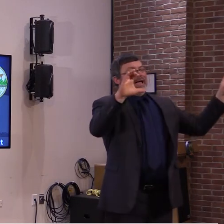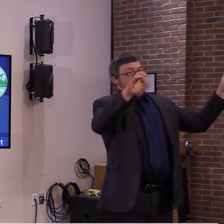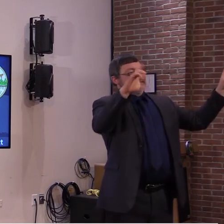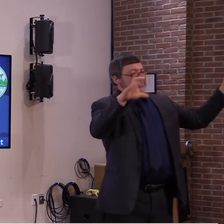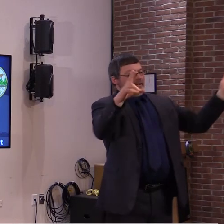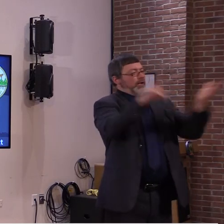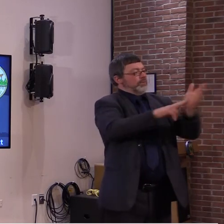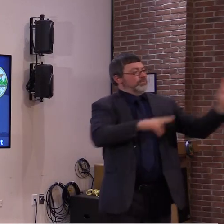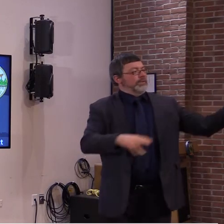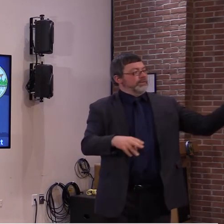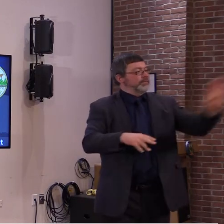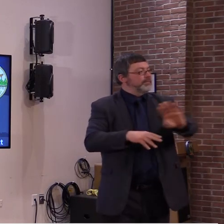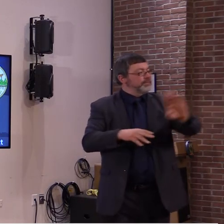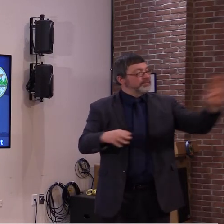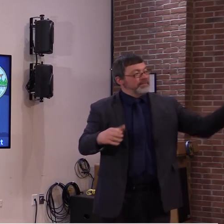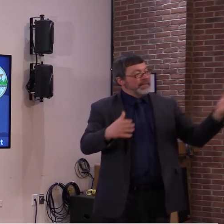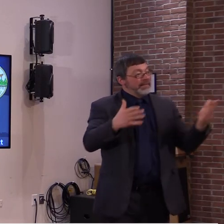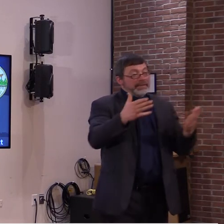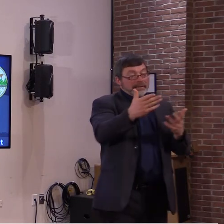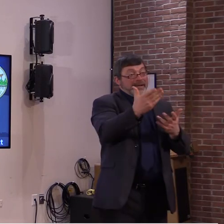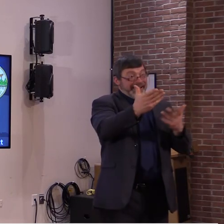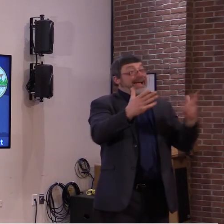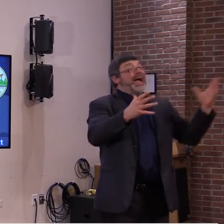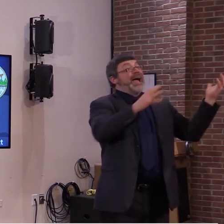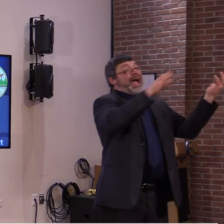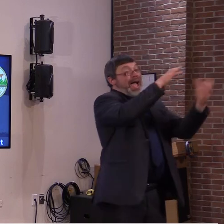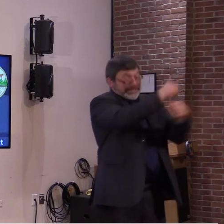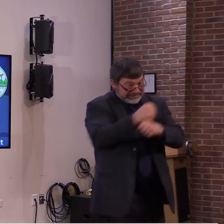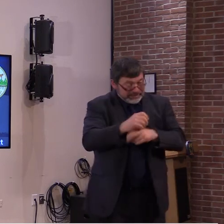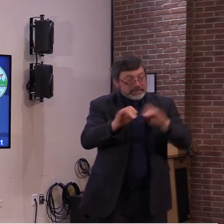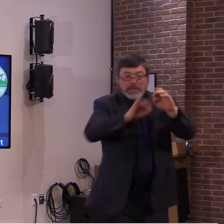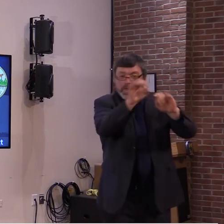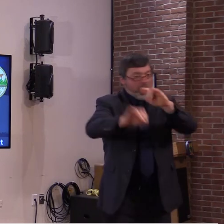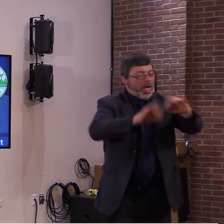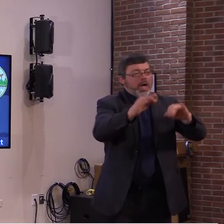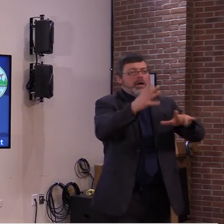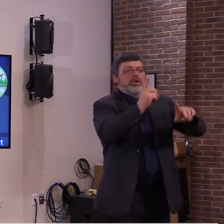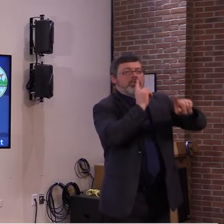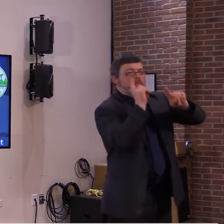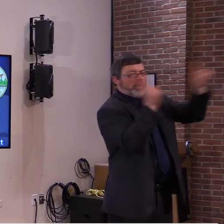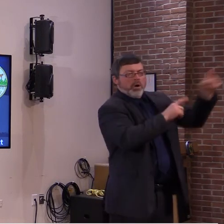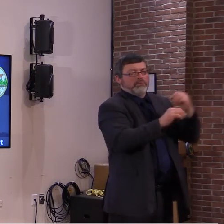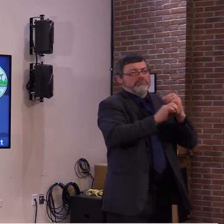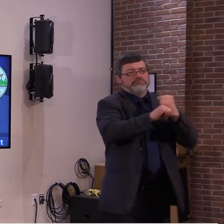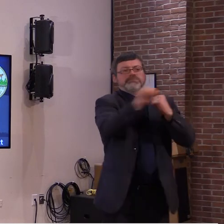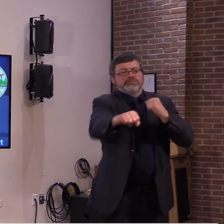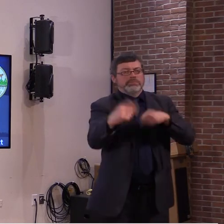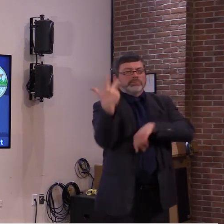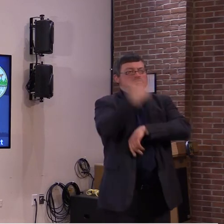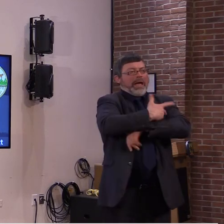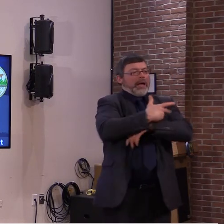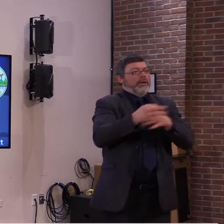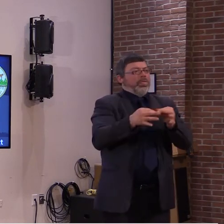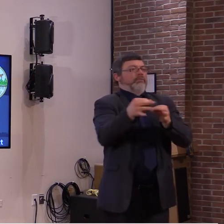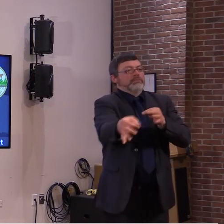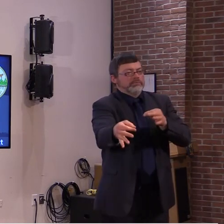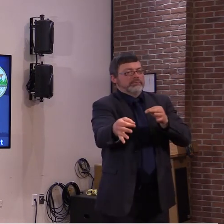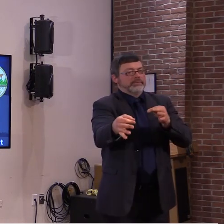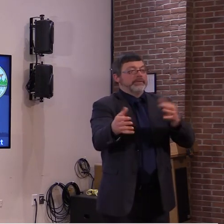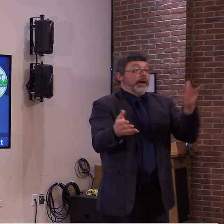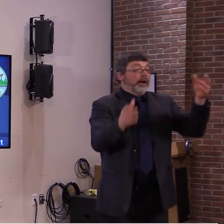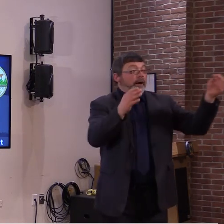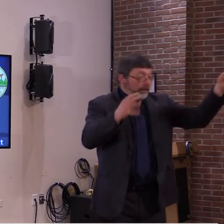really worked with them to compress that as much as possible so it gets closer to the 24-hour reporting time, so